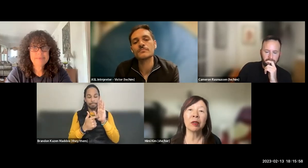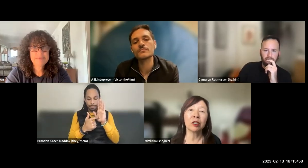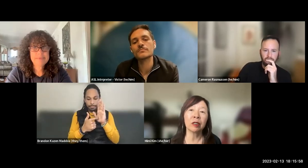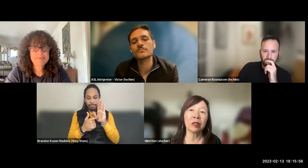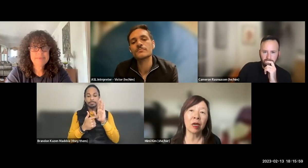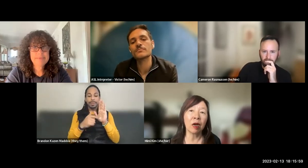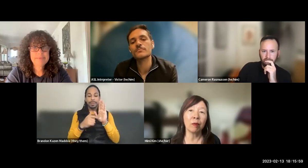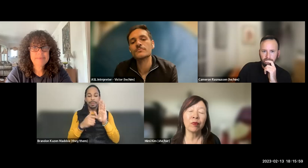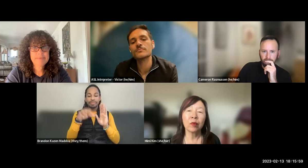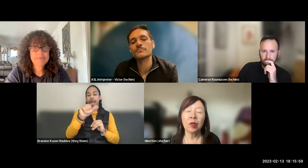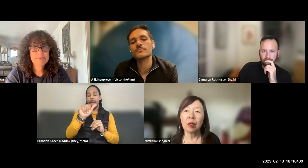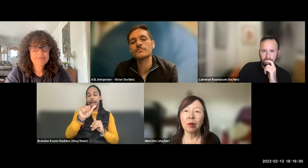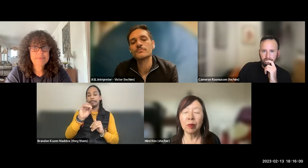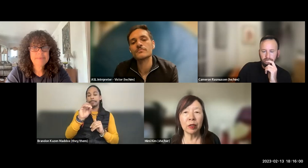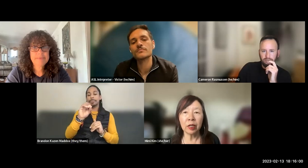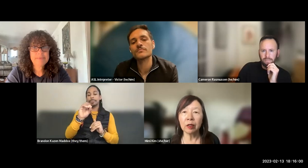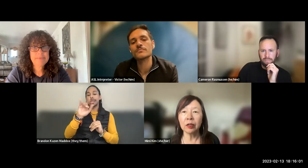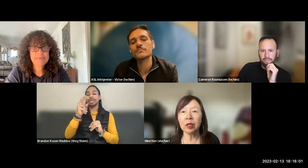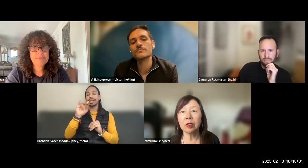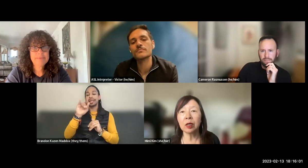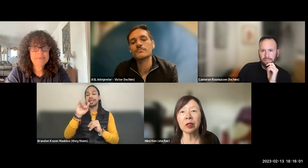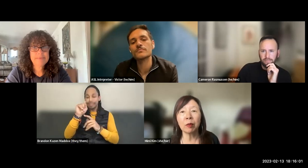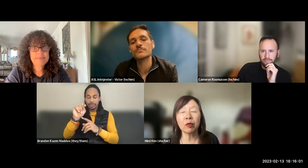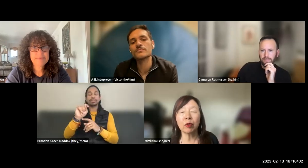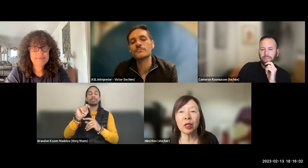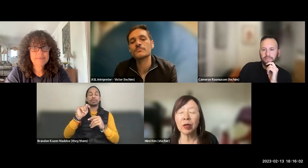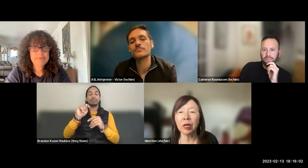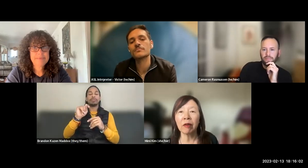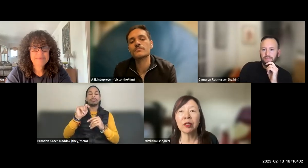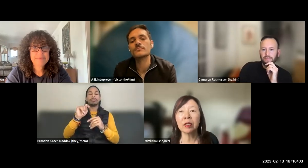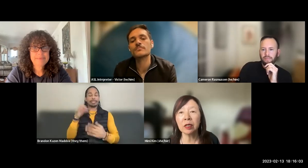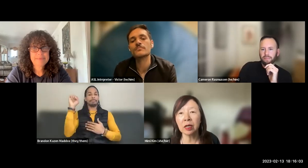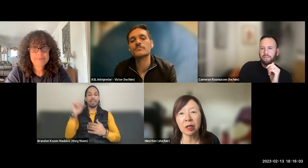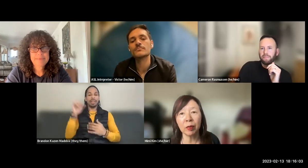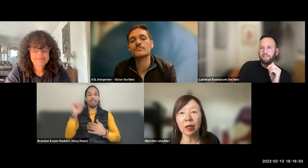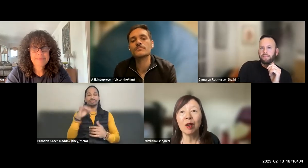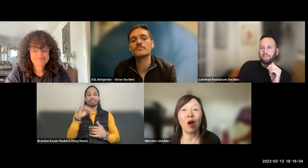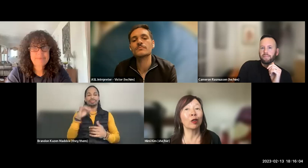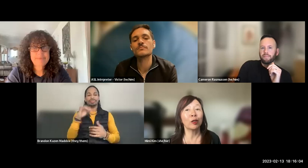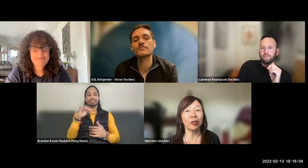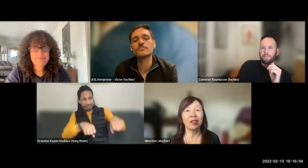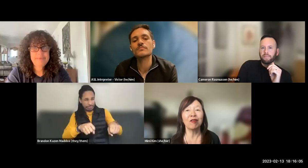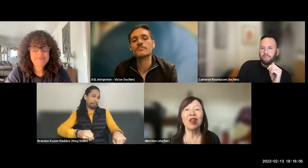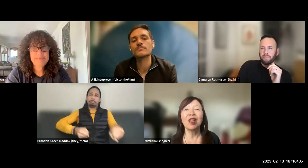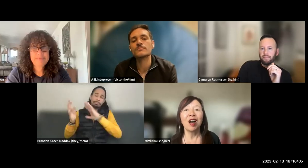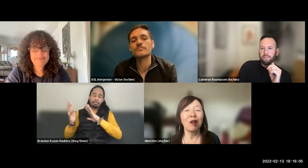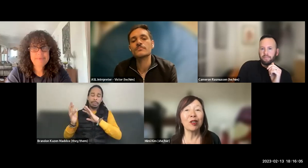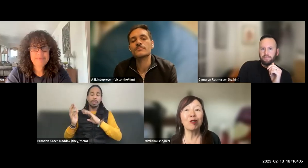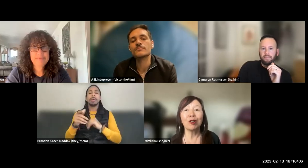and abolitionists, particularly since summer of 2020, have insisted on something